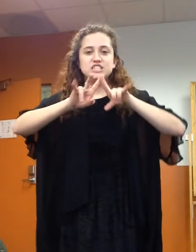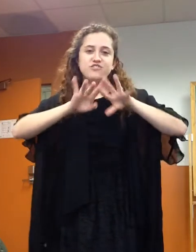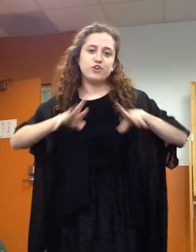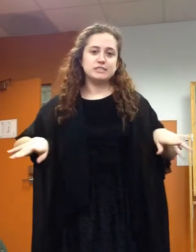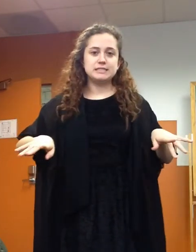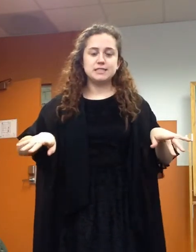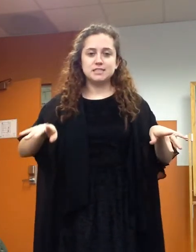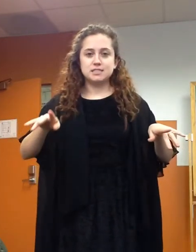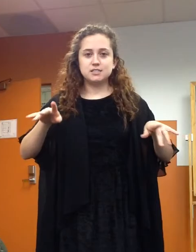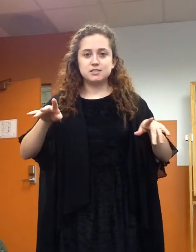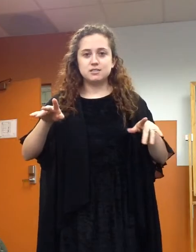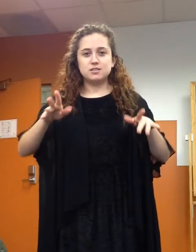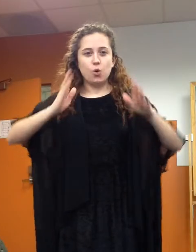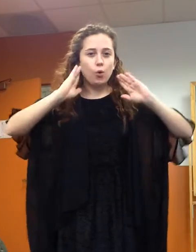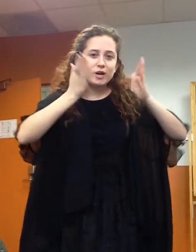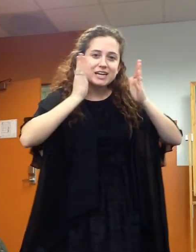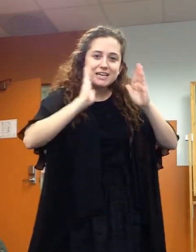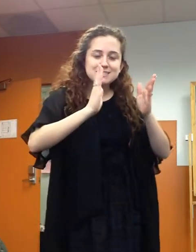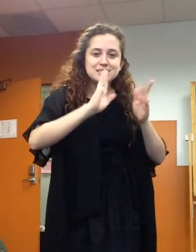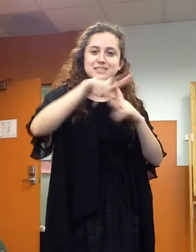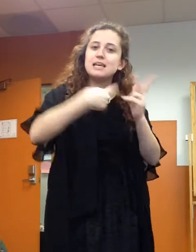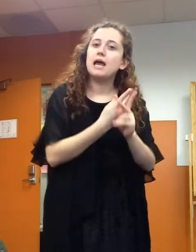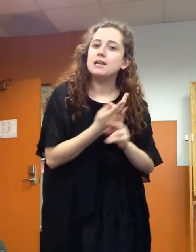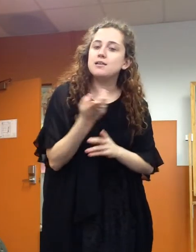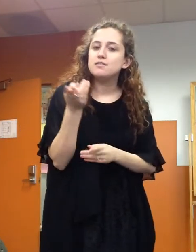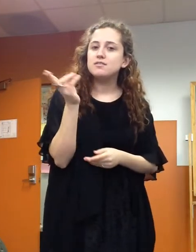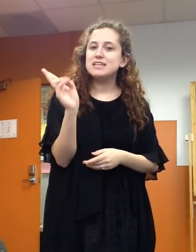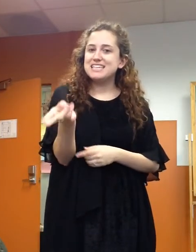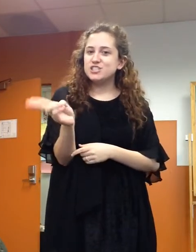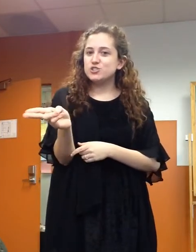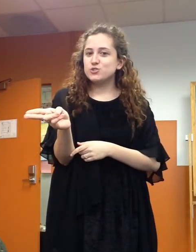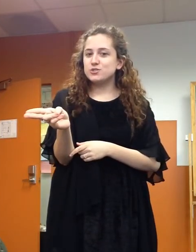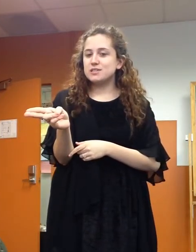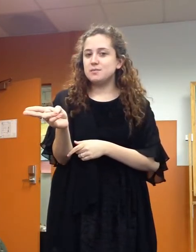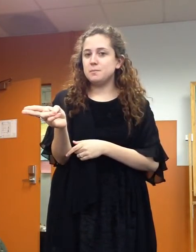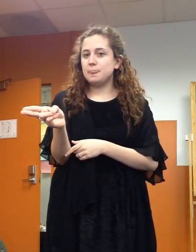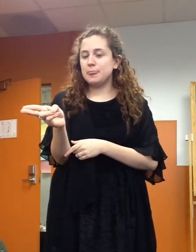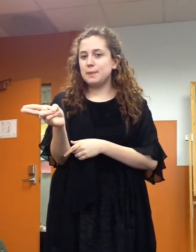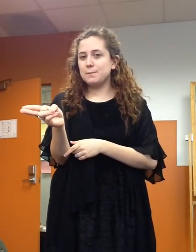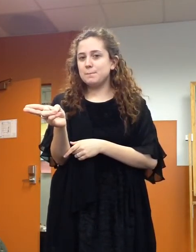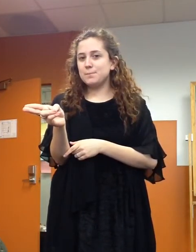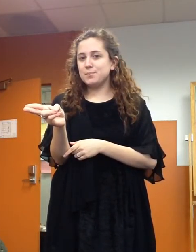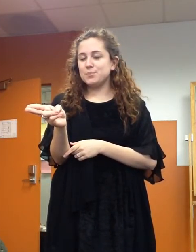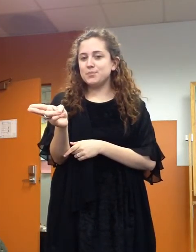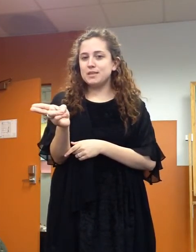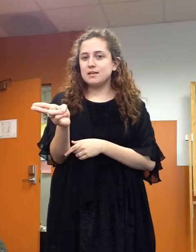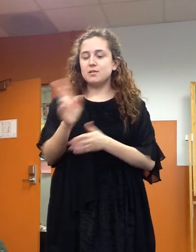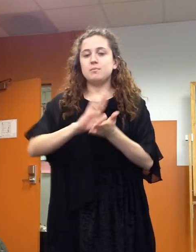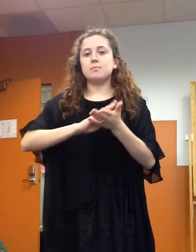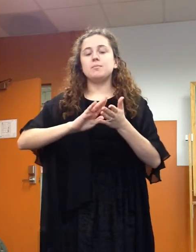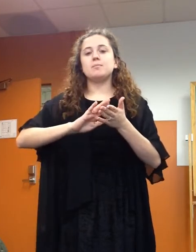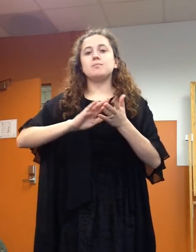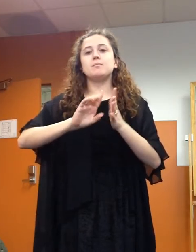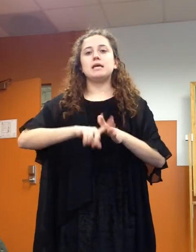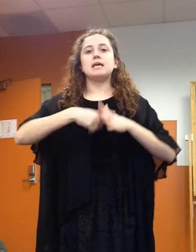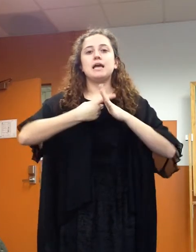narrative of American history became the standard in the American school systems. To a lesser degree in other parts of the